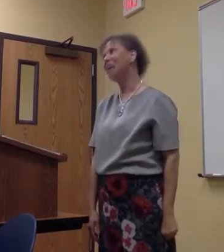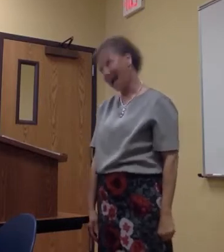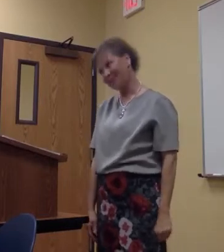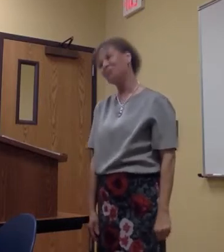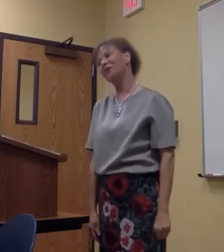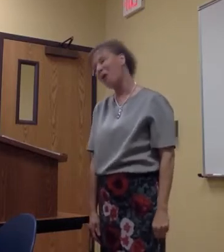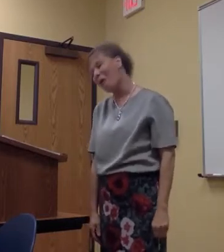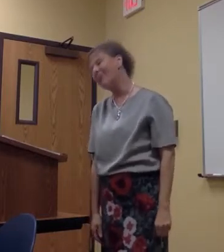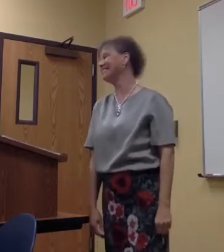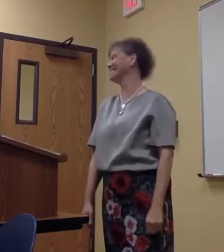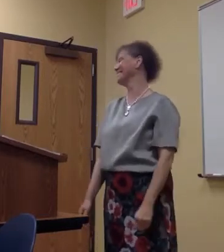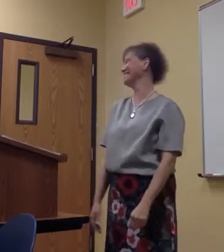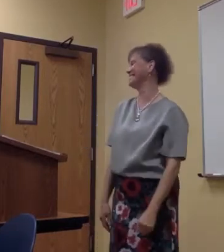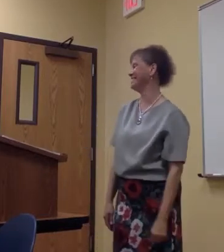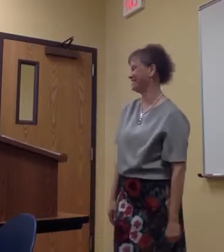not sweet home."